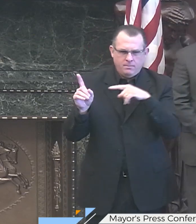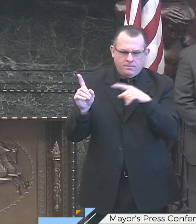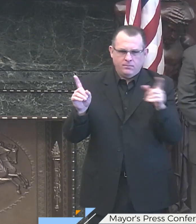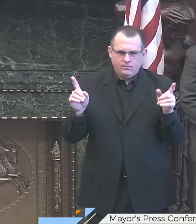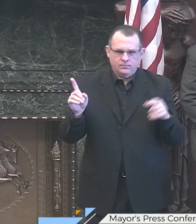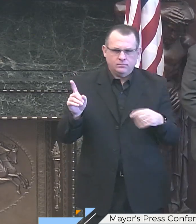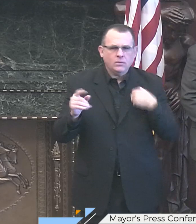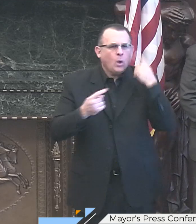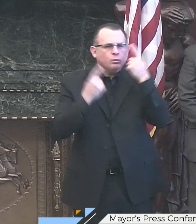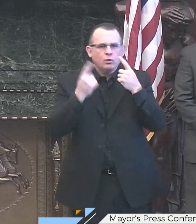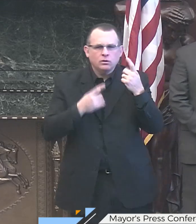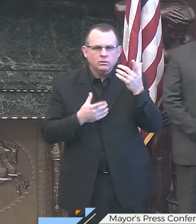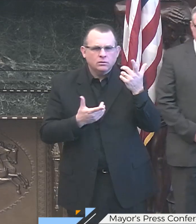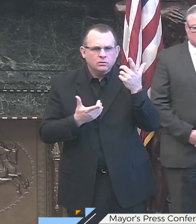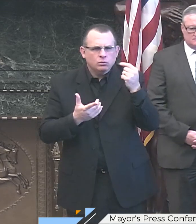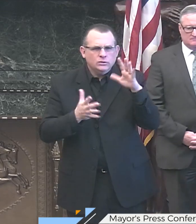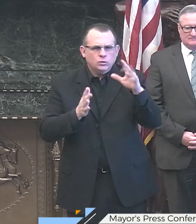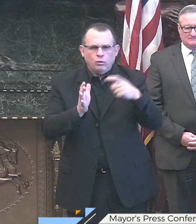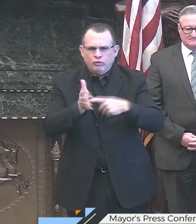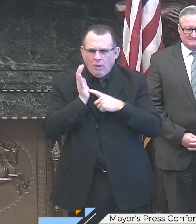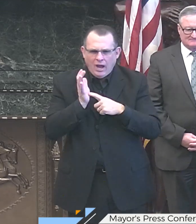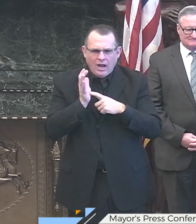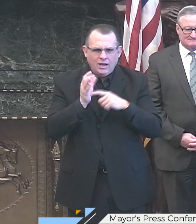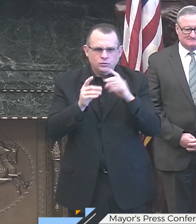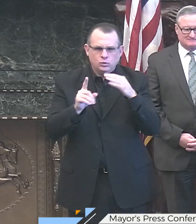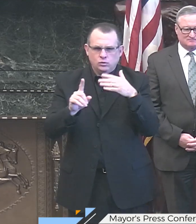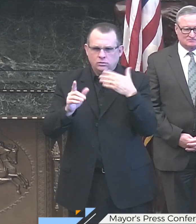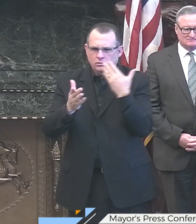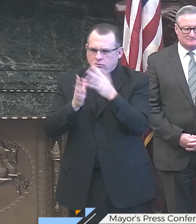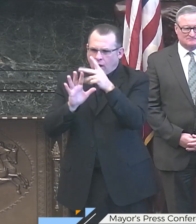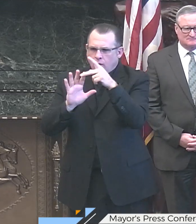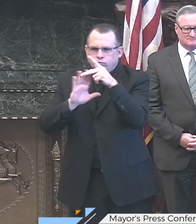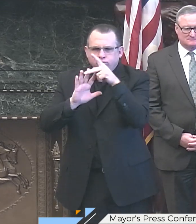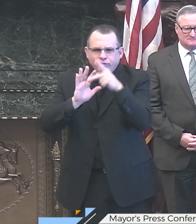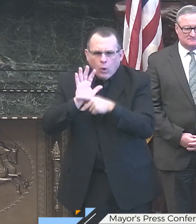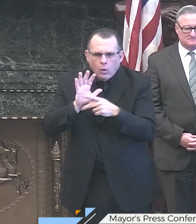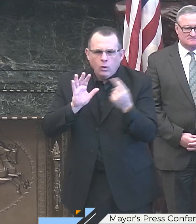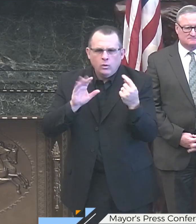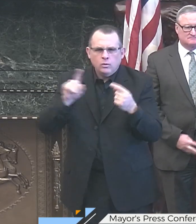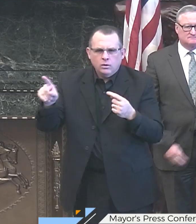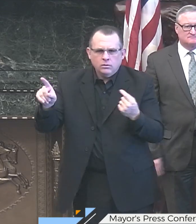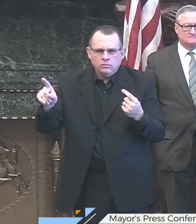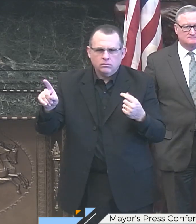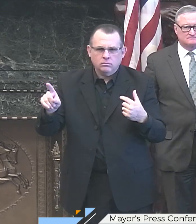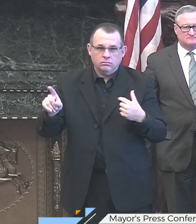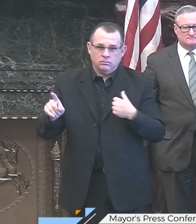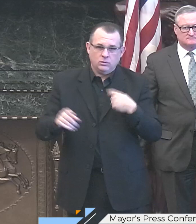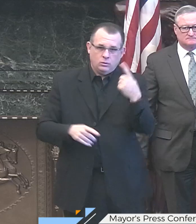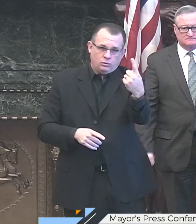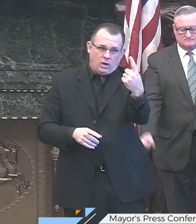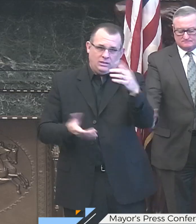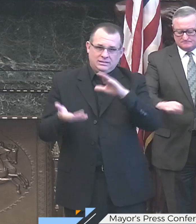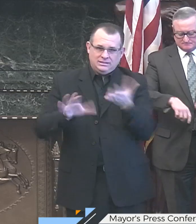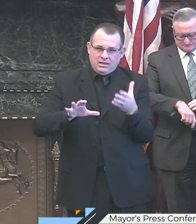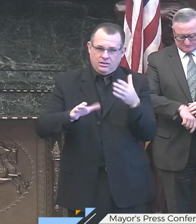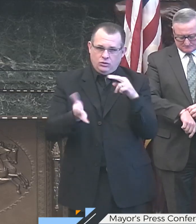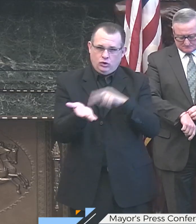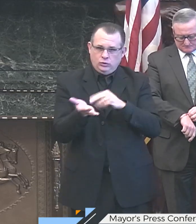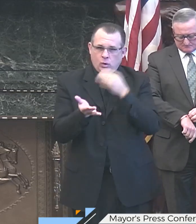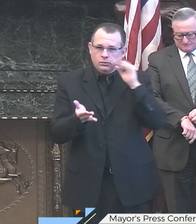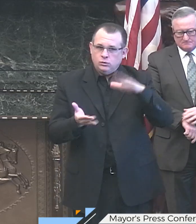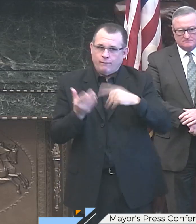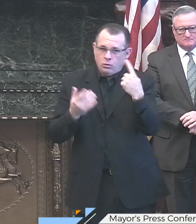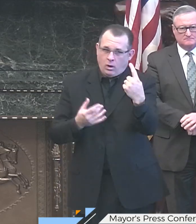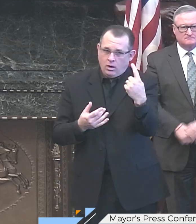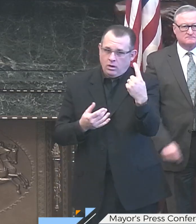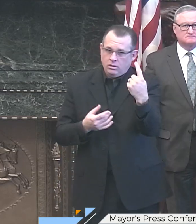or evacuation of a nursing home? So just to be clear, we only have one death in a nursing home at this point. The